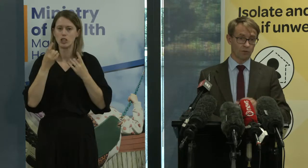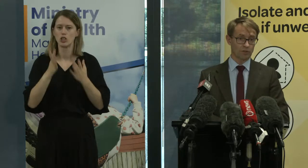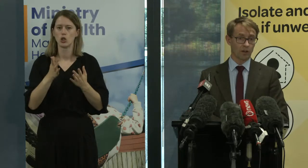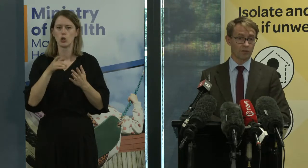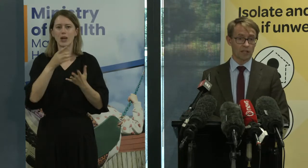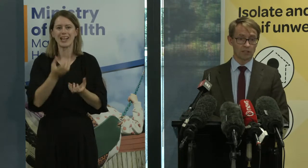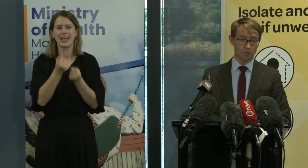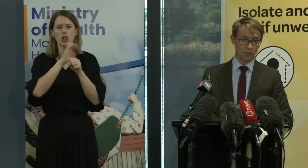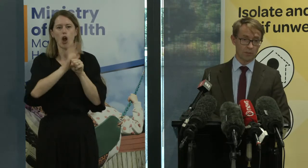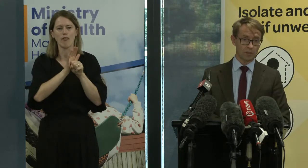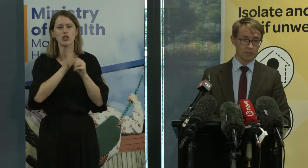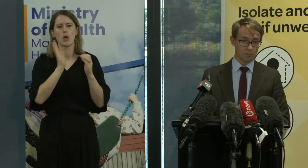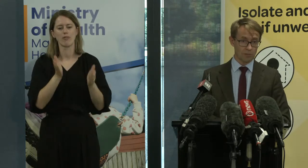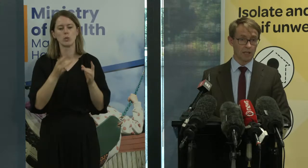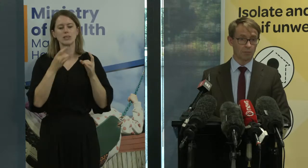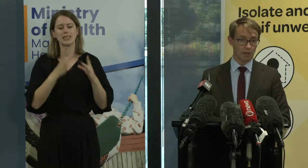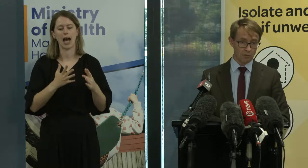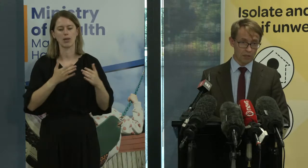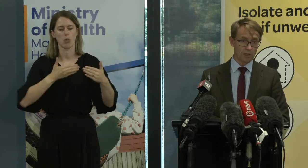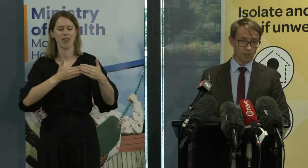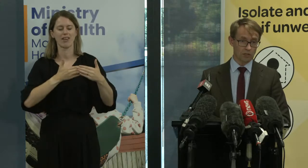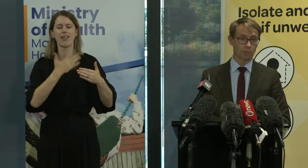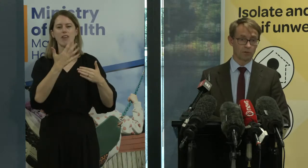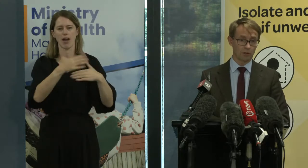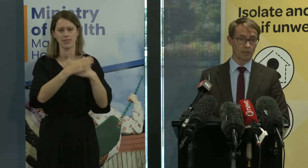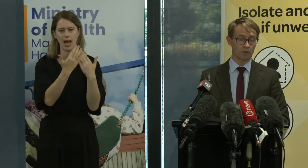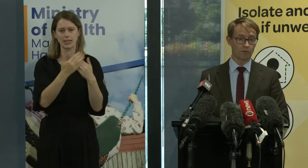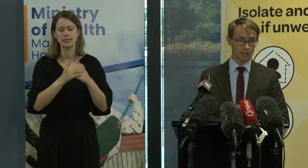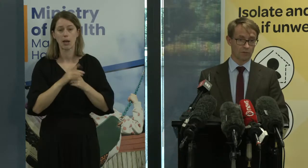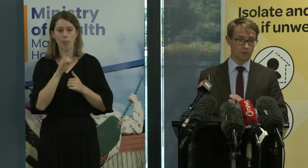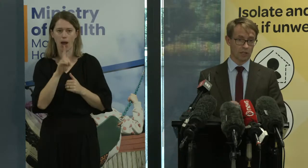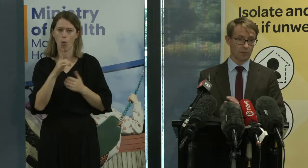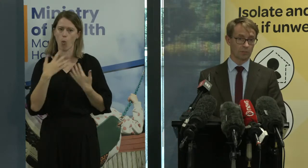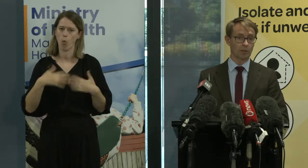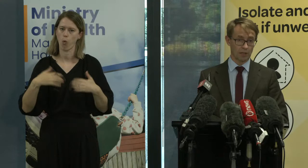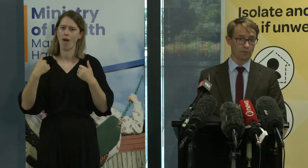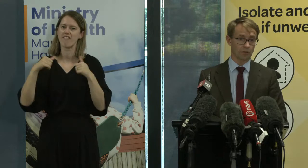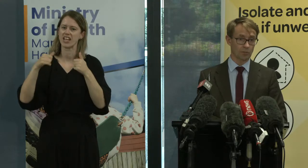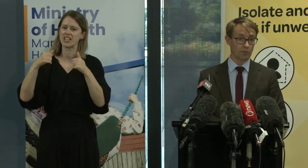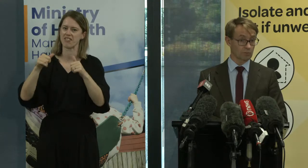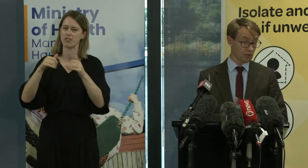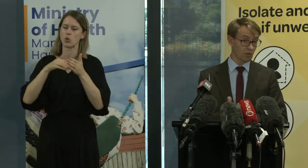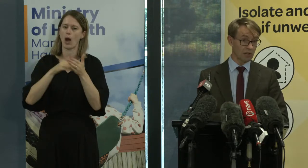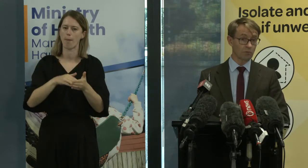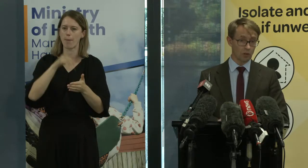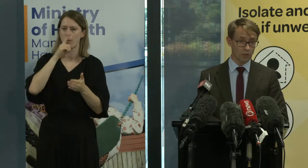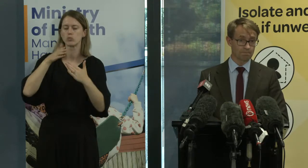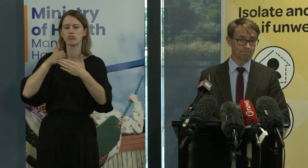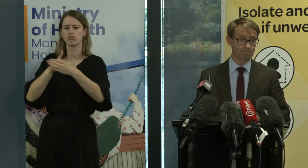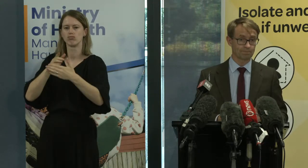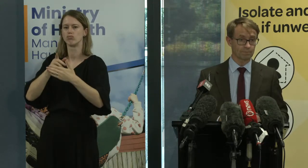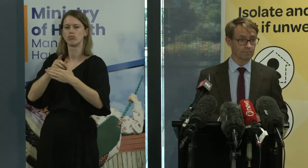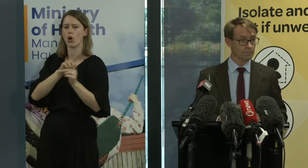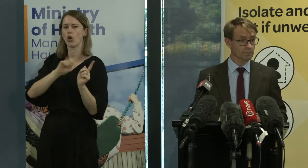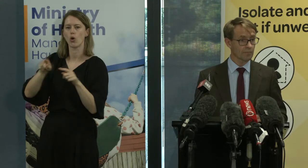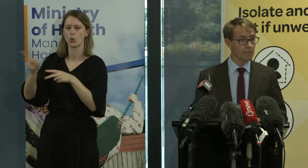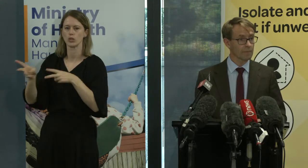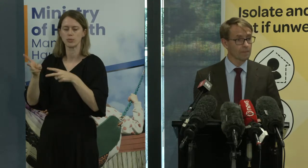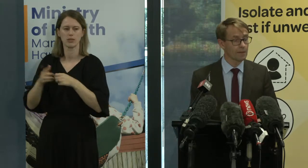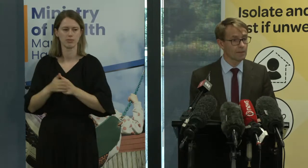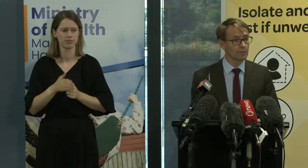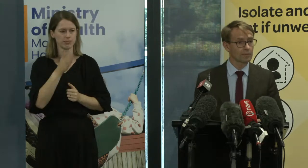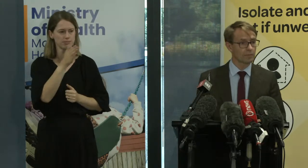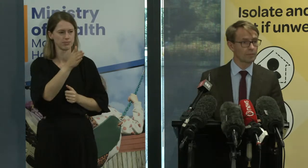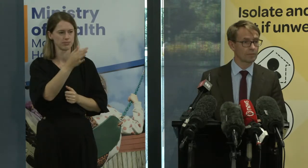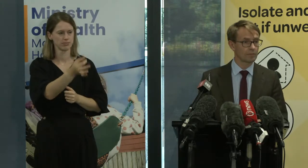within the first 5 days of someone being symptomatic, but really shown to be very effective at keeping people out of hospital. So it's great we've got it. Dr.